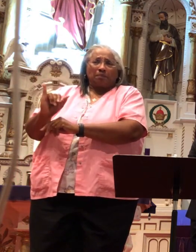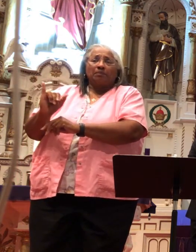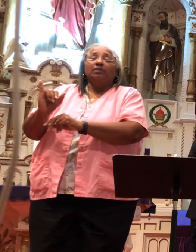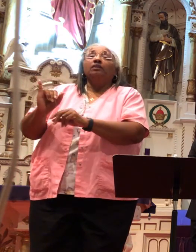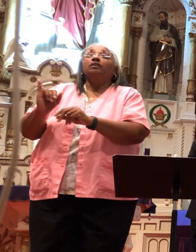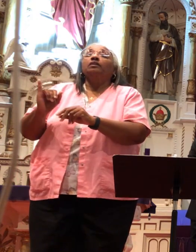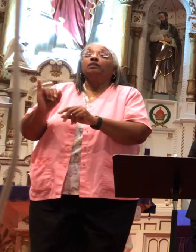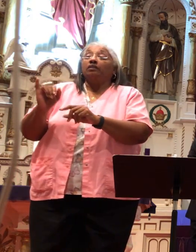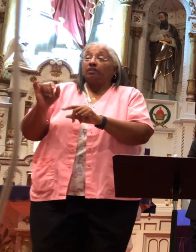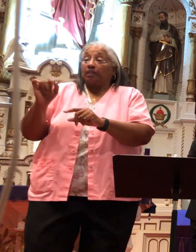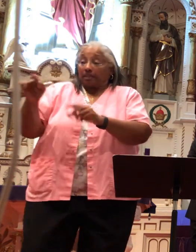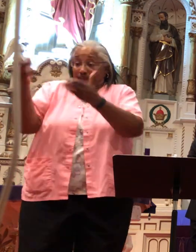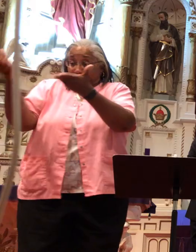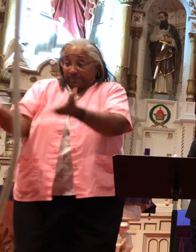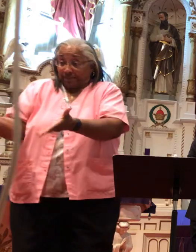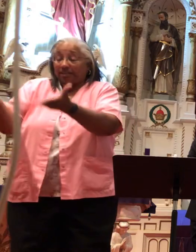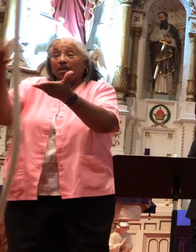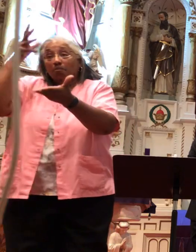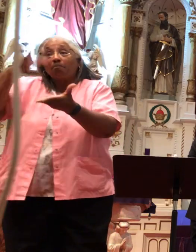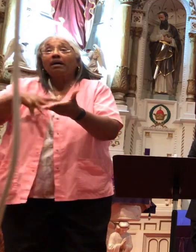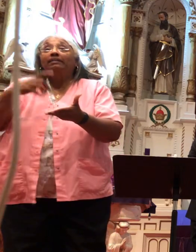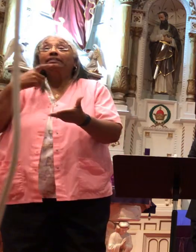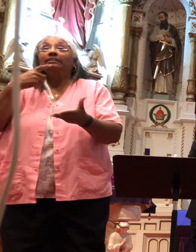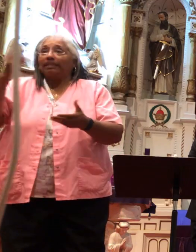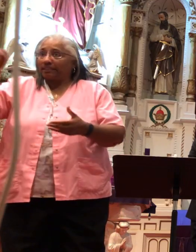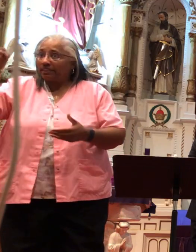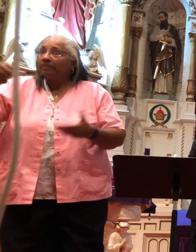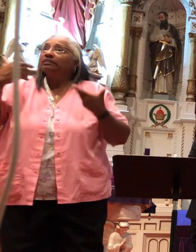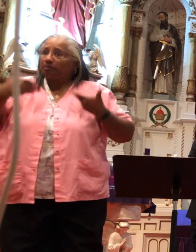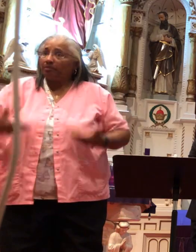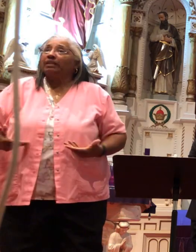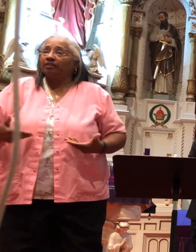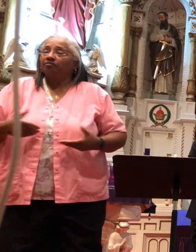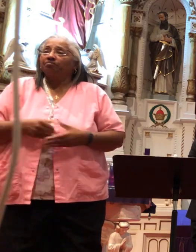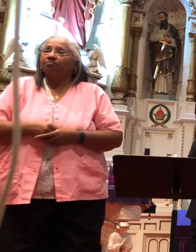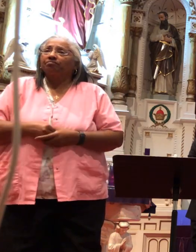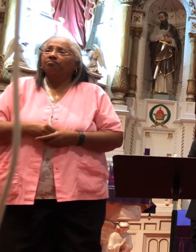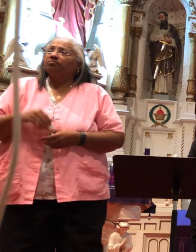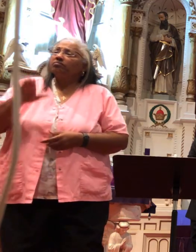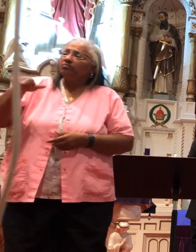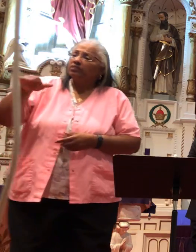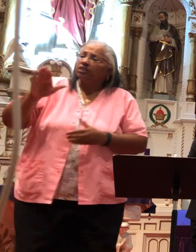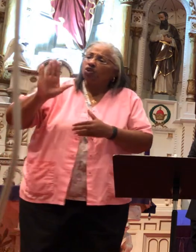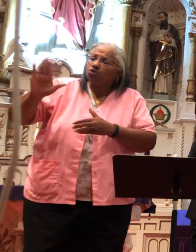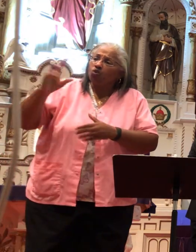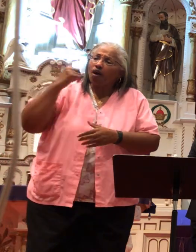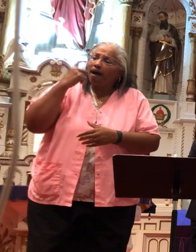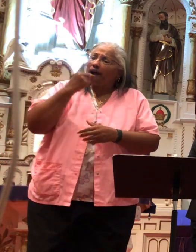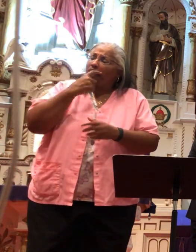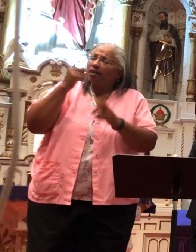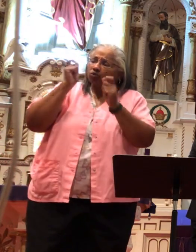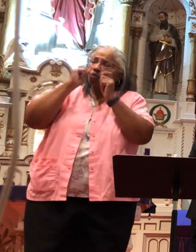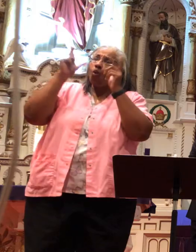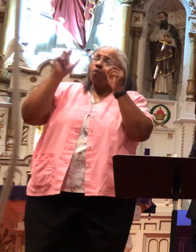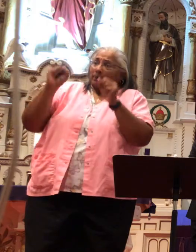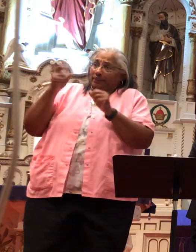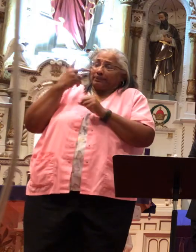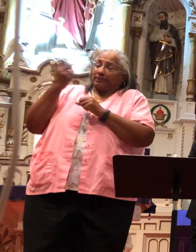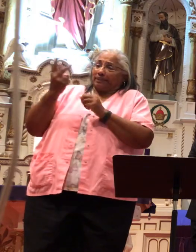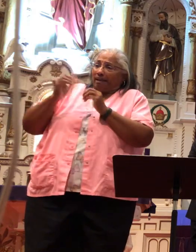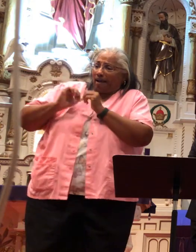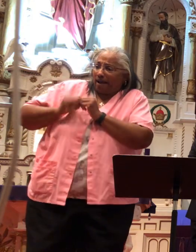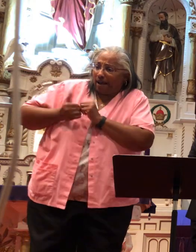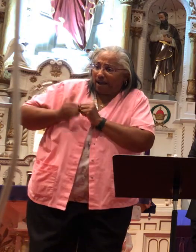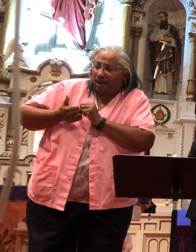said, "I am." So they said to him, "How were your eyes open?" He replied,